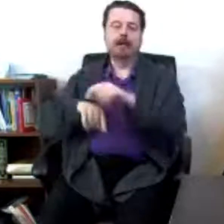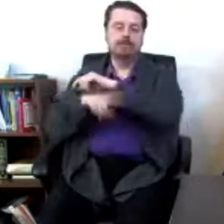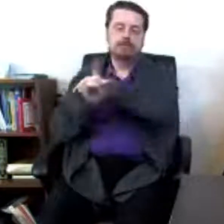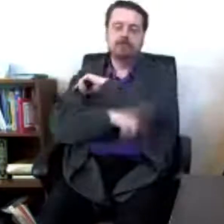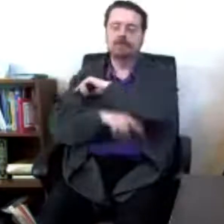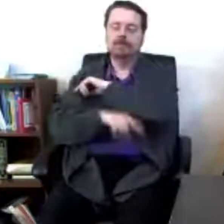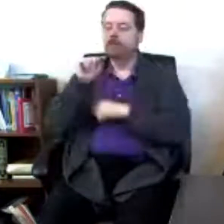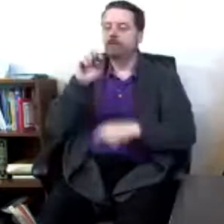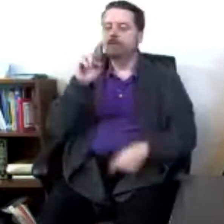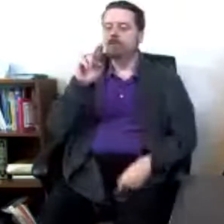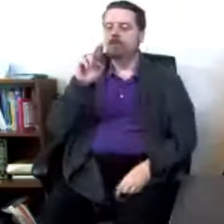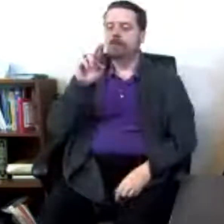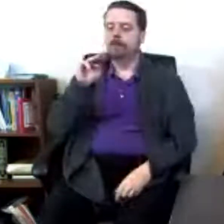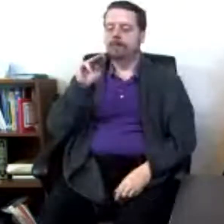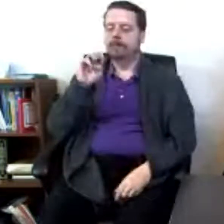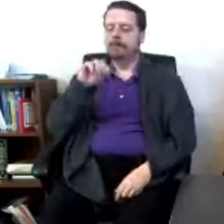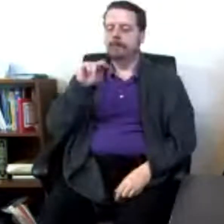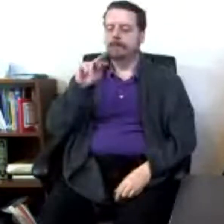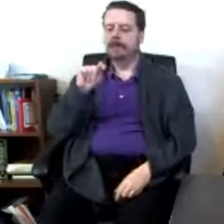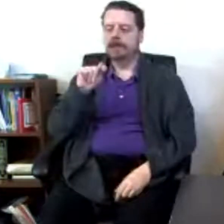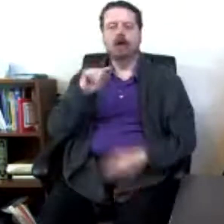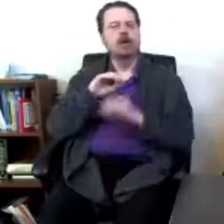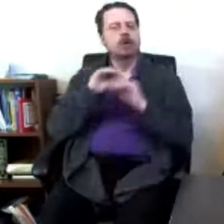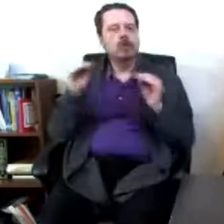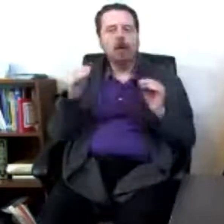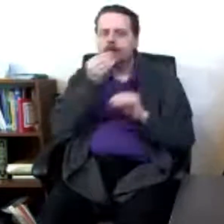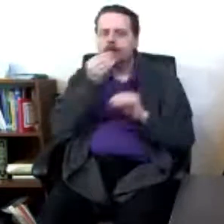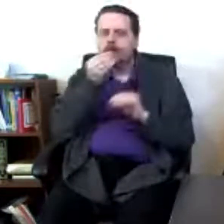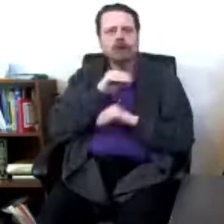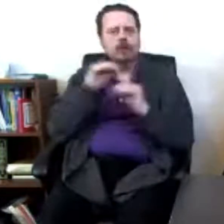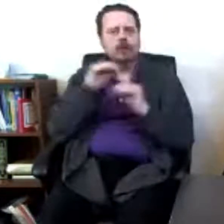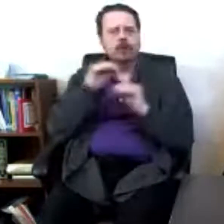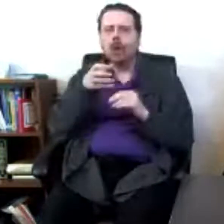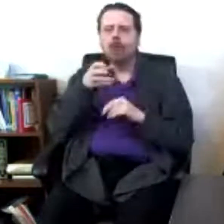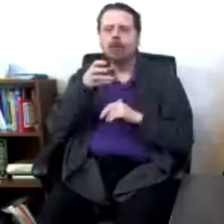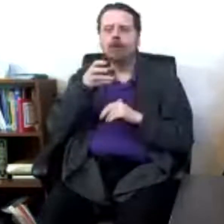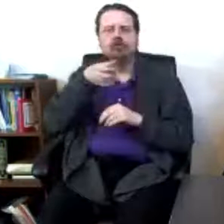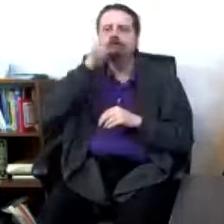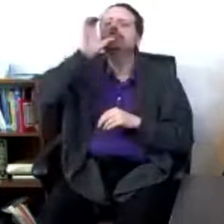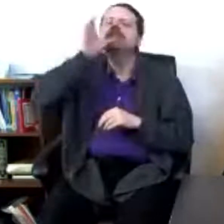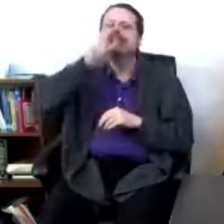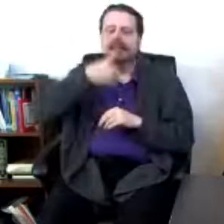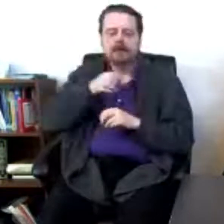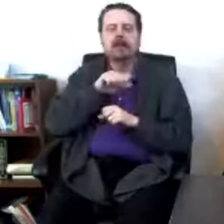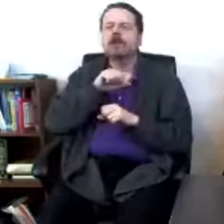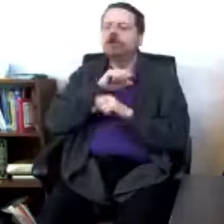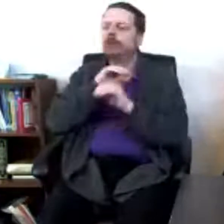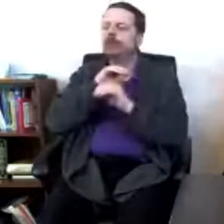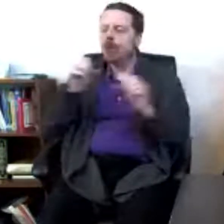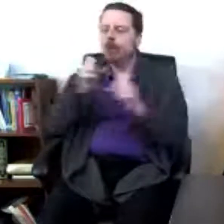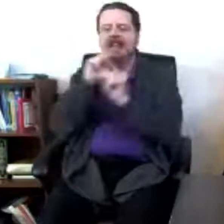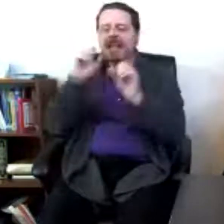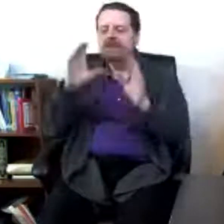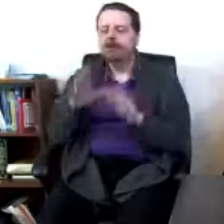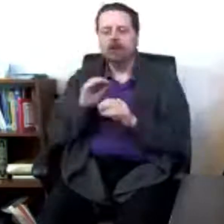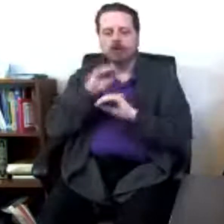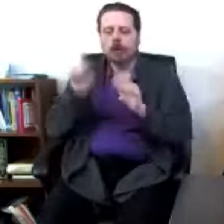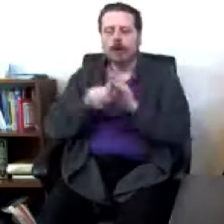So no food, no drink that you could swallow, and no savior, no